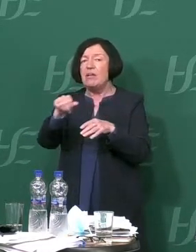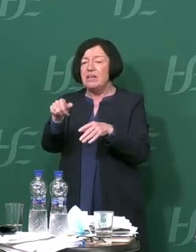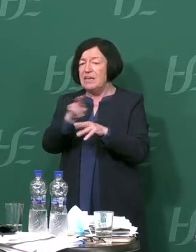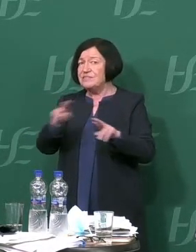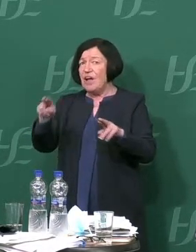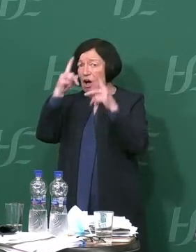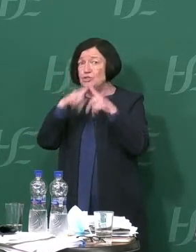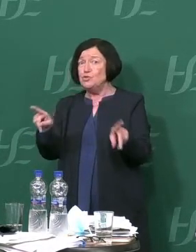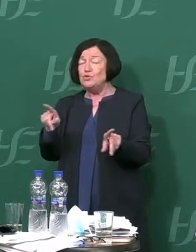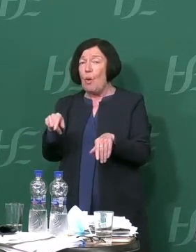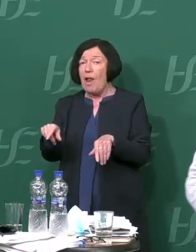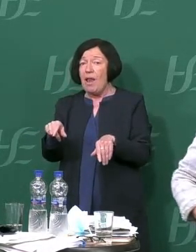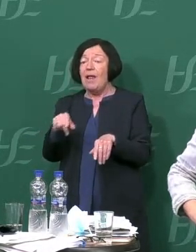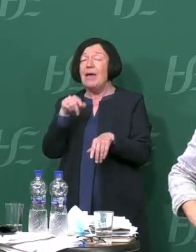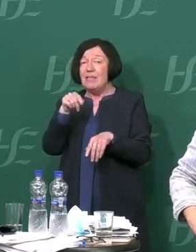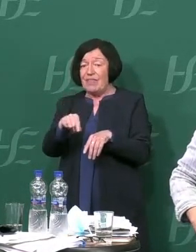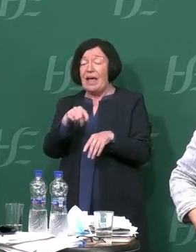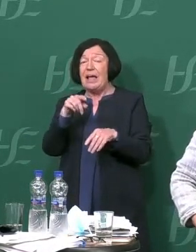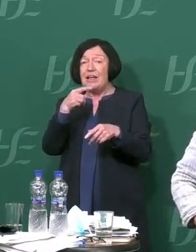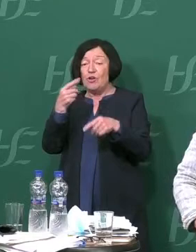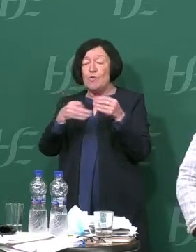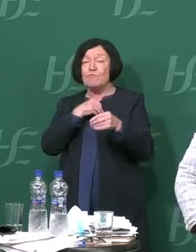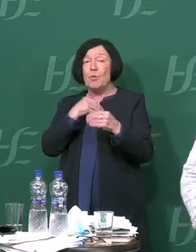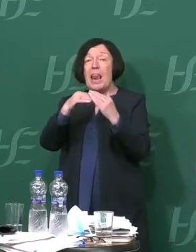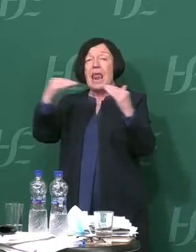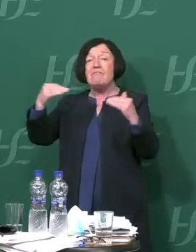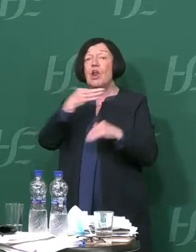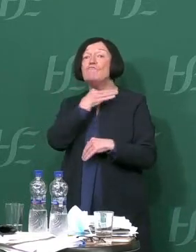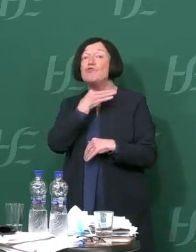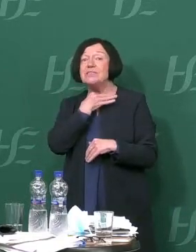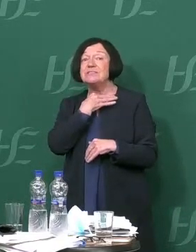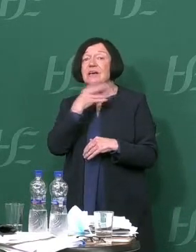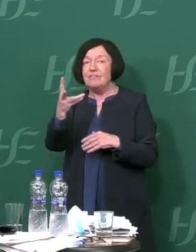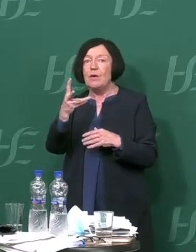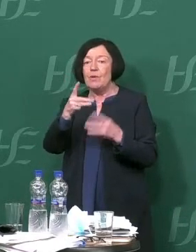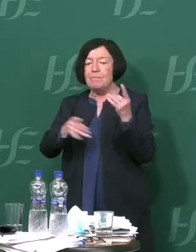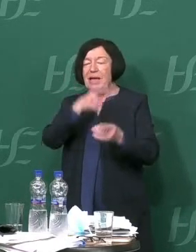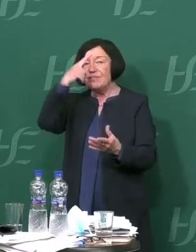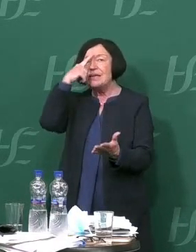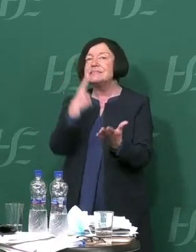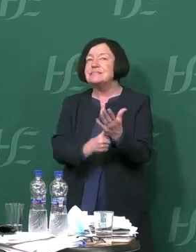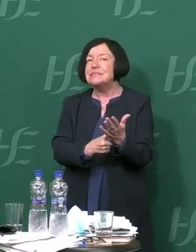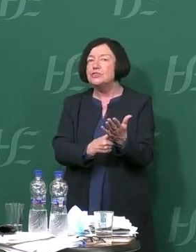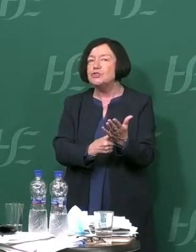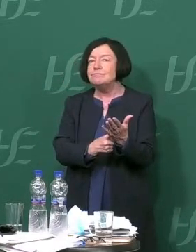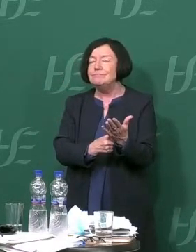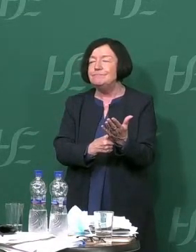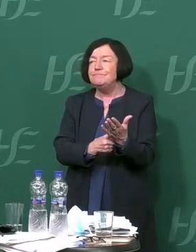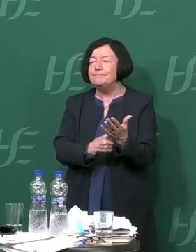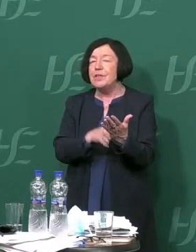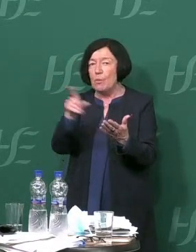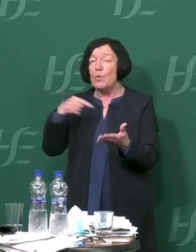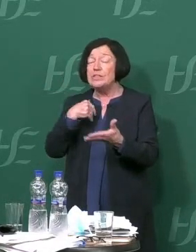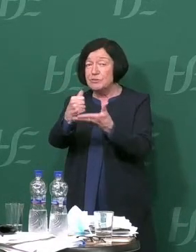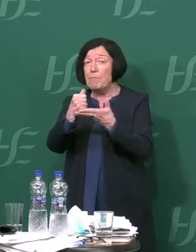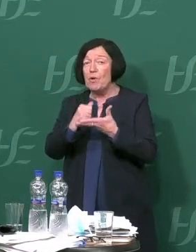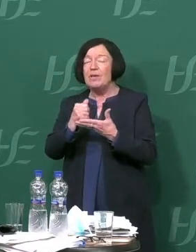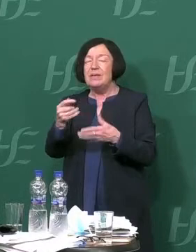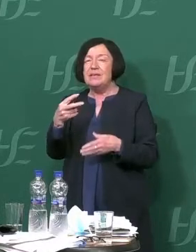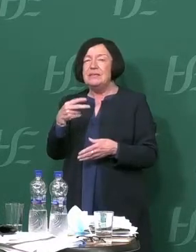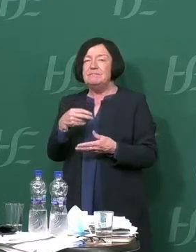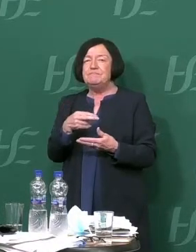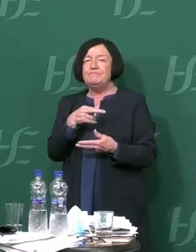unusual, Niamh. When sites get to a point of level of risk, they will take that decision and we'll support them in that decision. And it is a